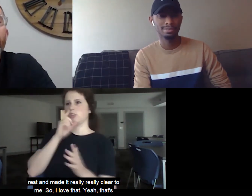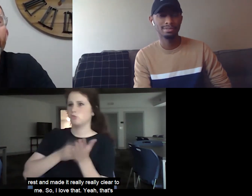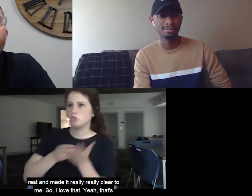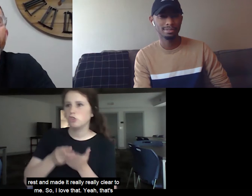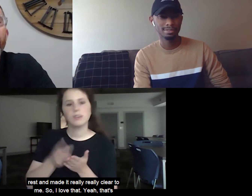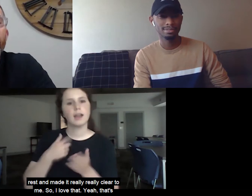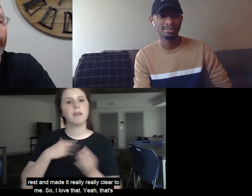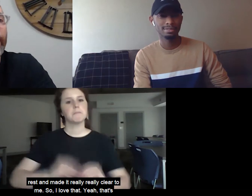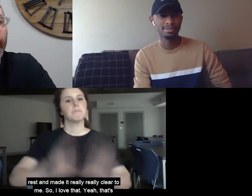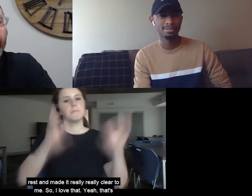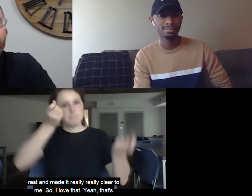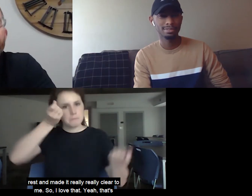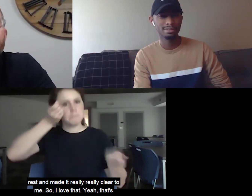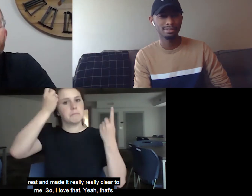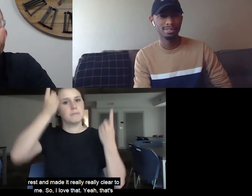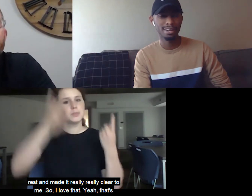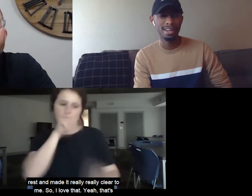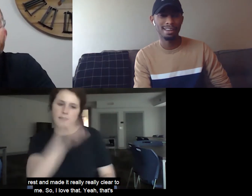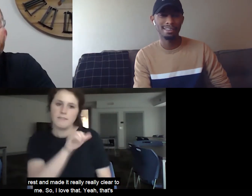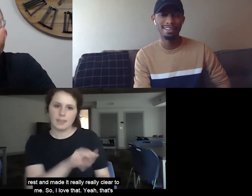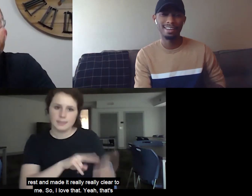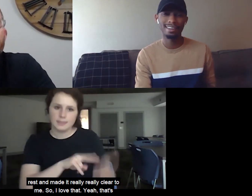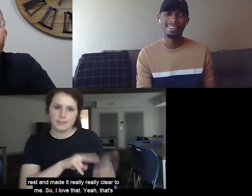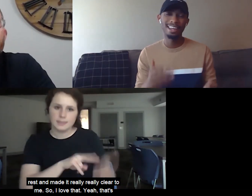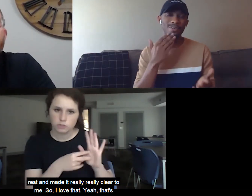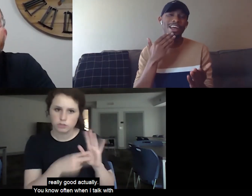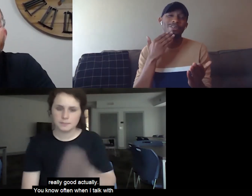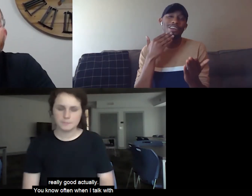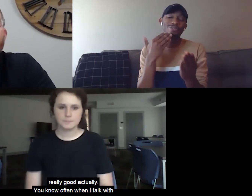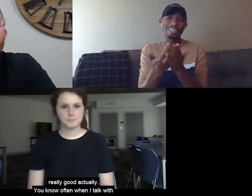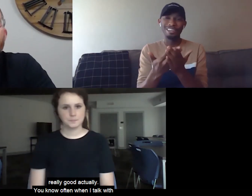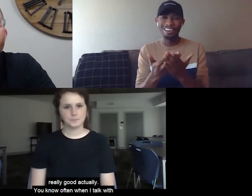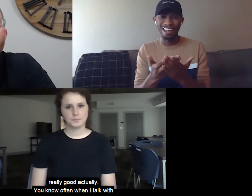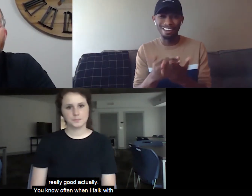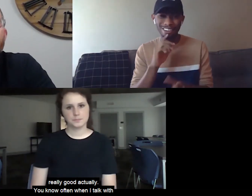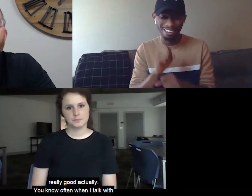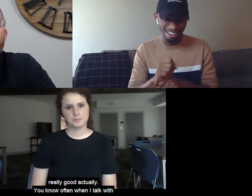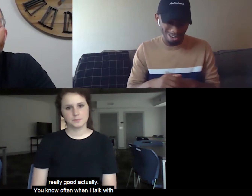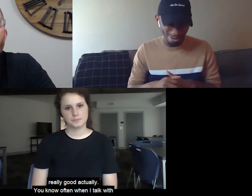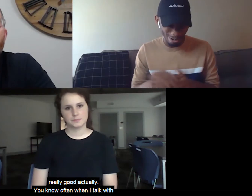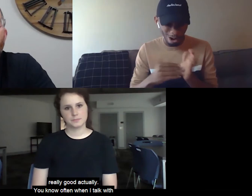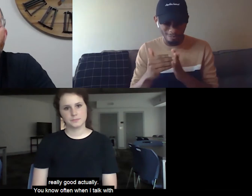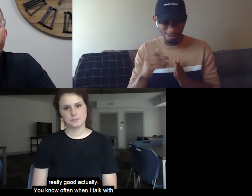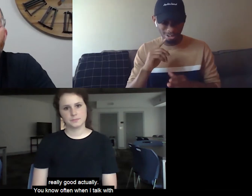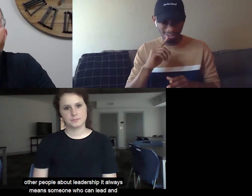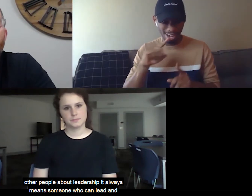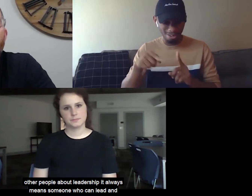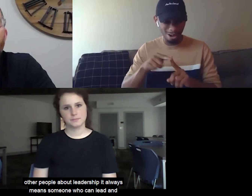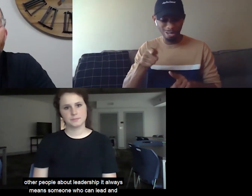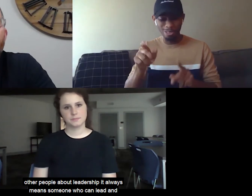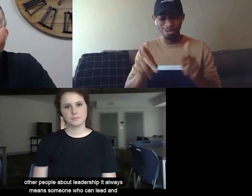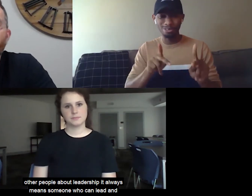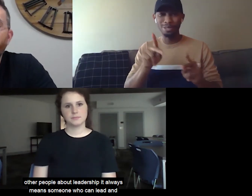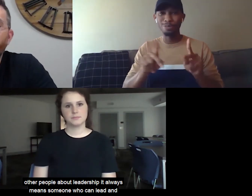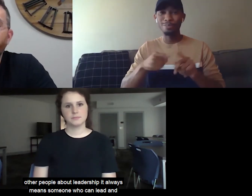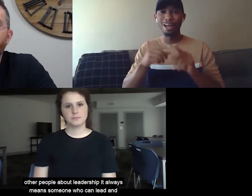me. So I love that. Yeah, yeah. That's really good, actually. Often when I talk